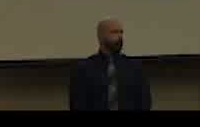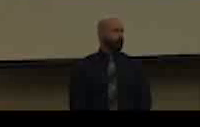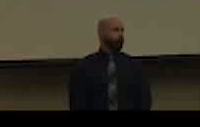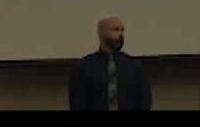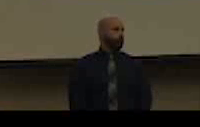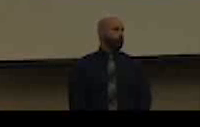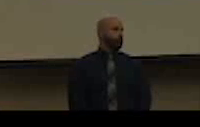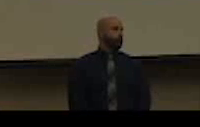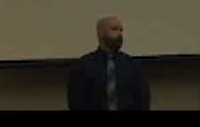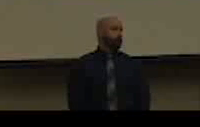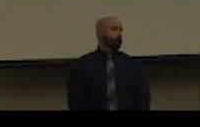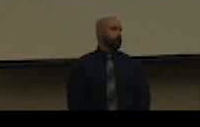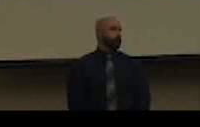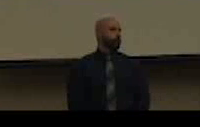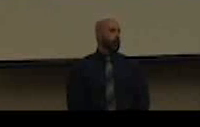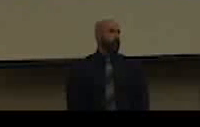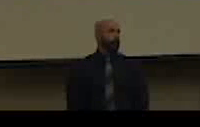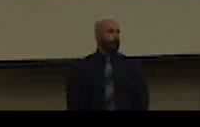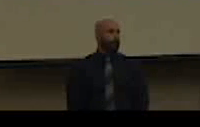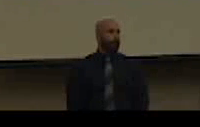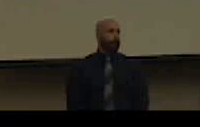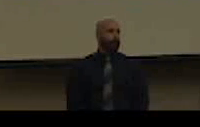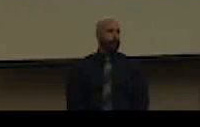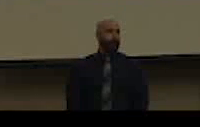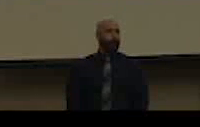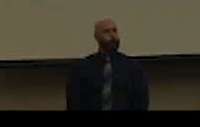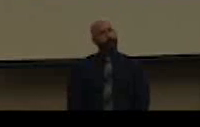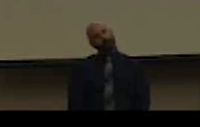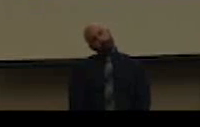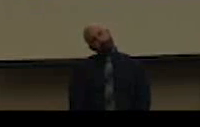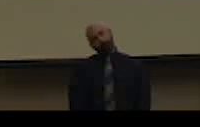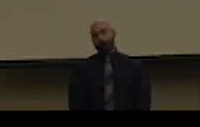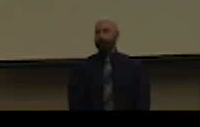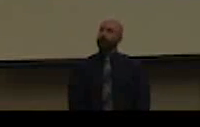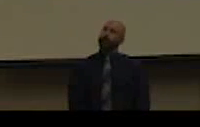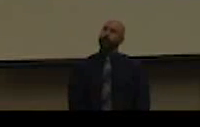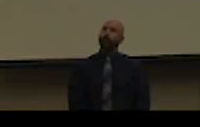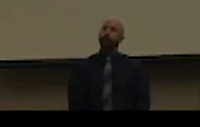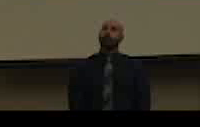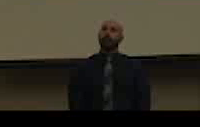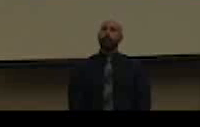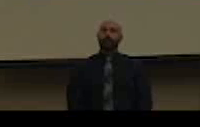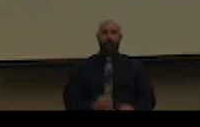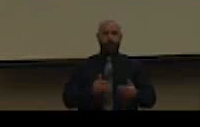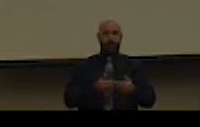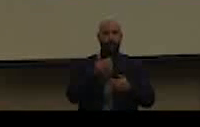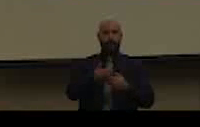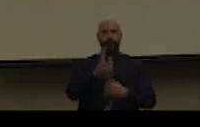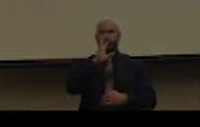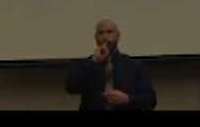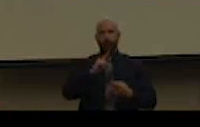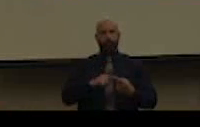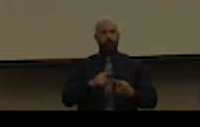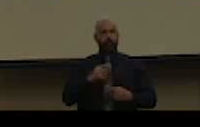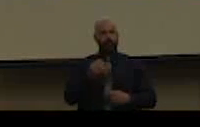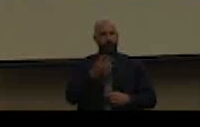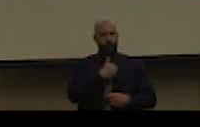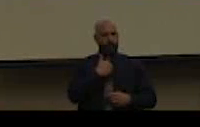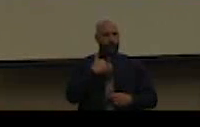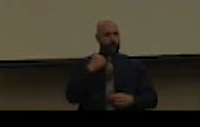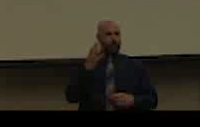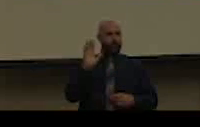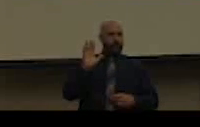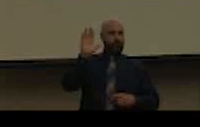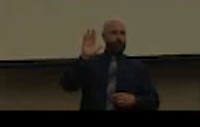The next thing we wanted to talk about that a couple of members had raised as well, and frankly did the work,